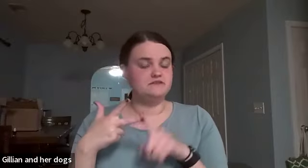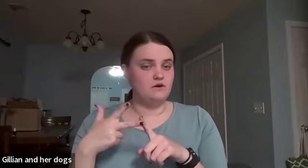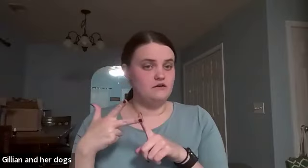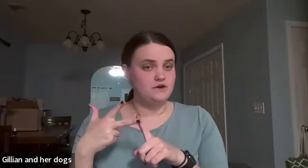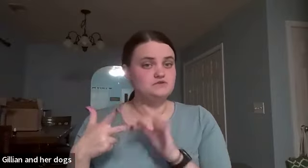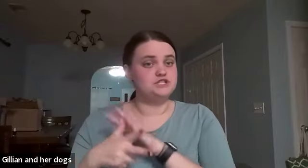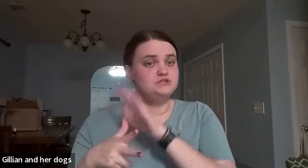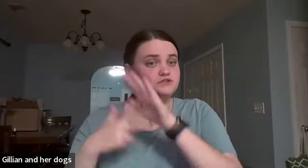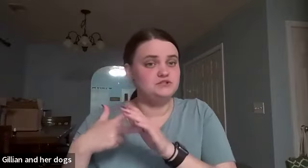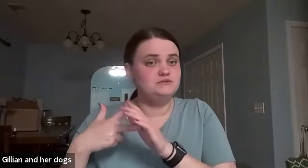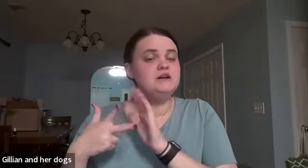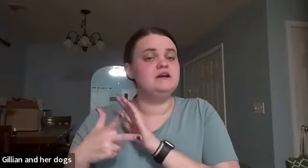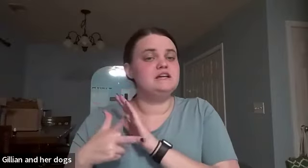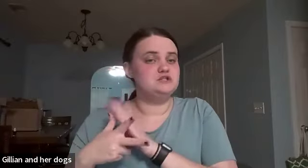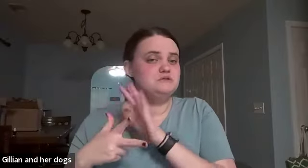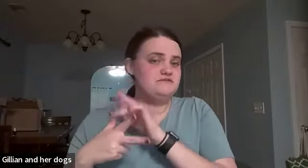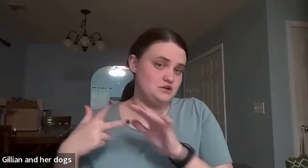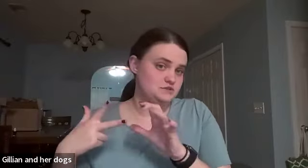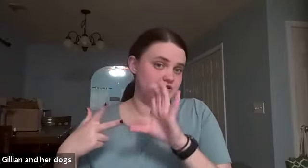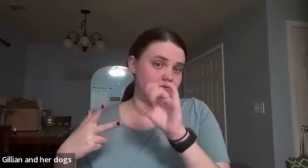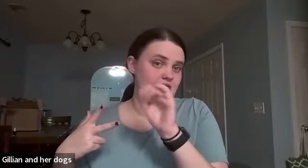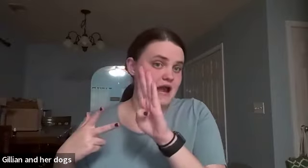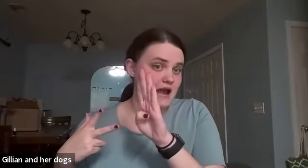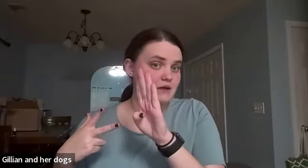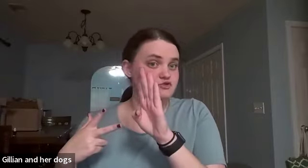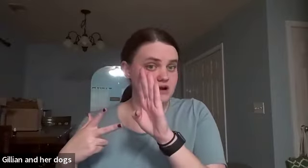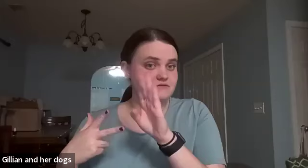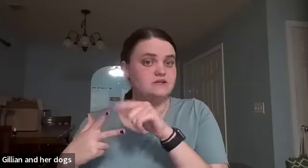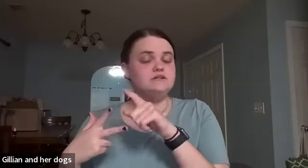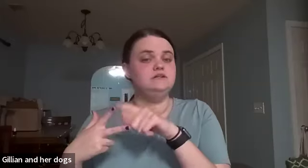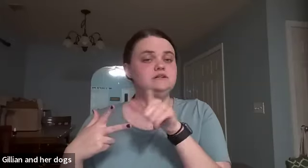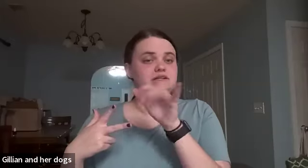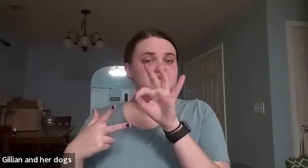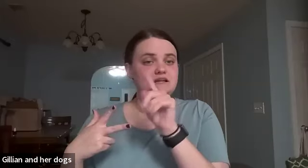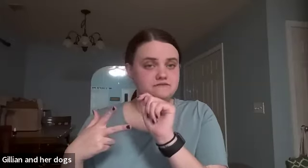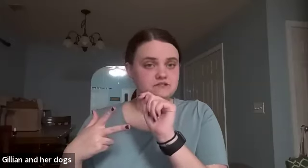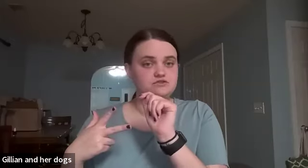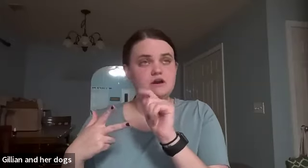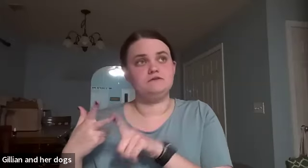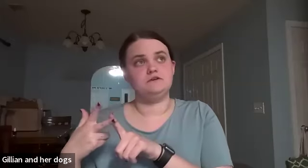lift, all of those, what you'll do is you would finger spell. So cab driver, lift